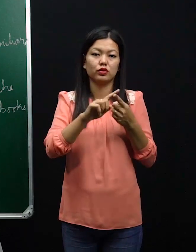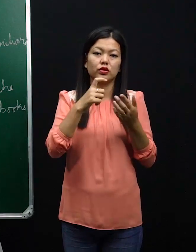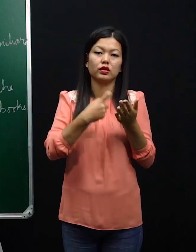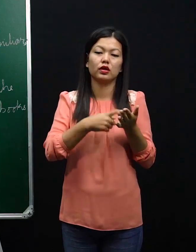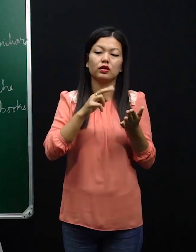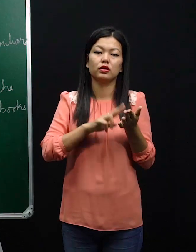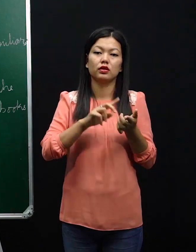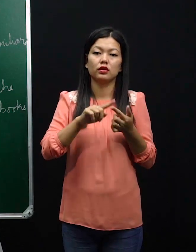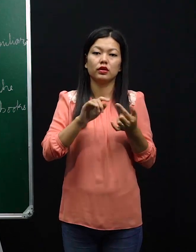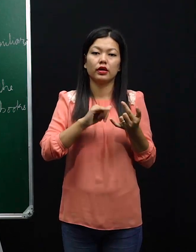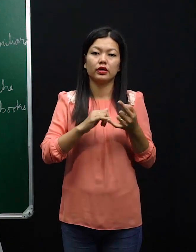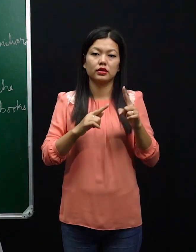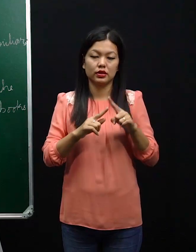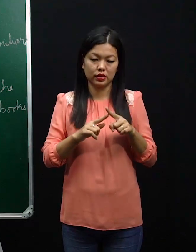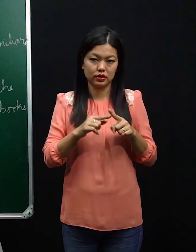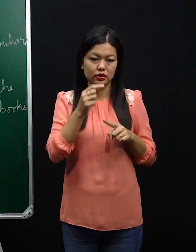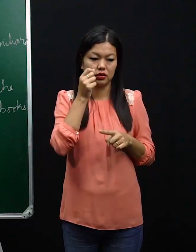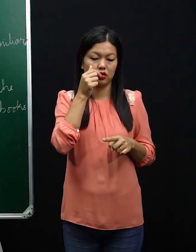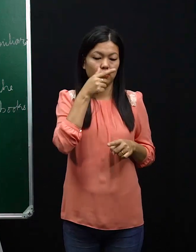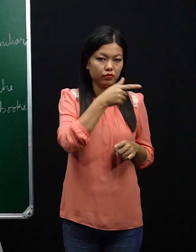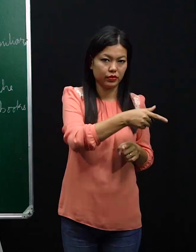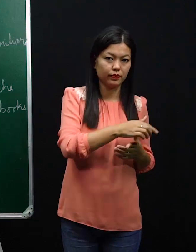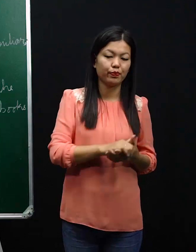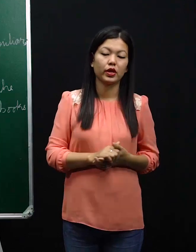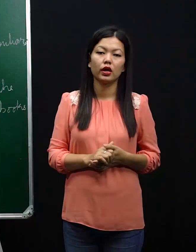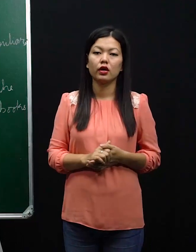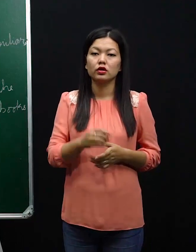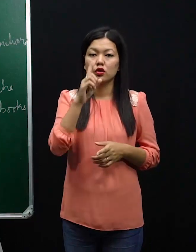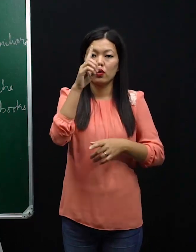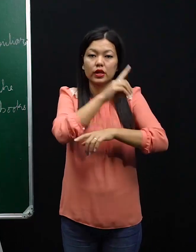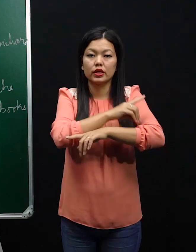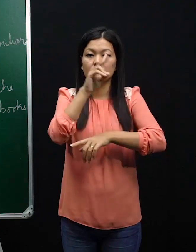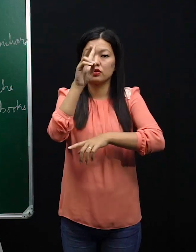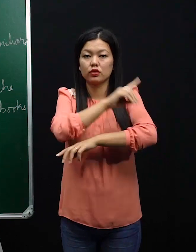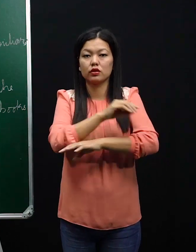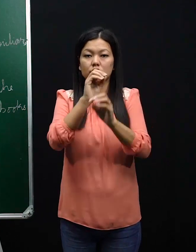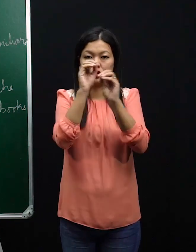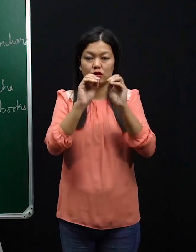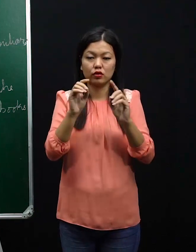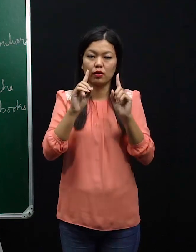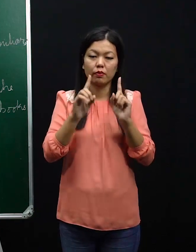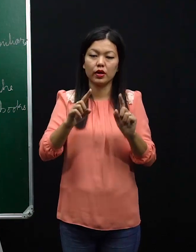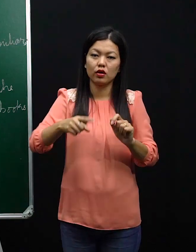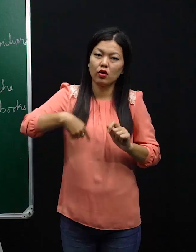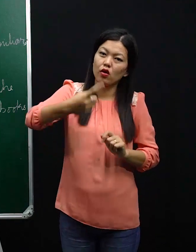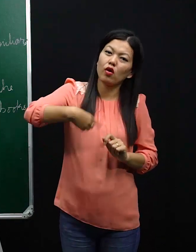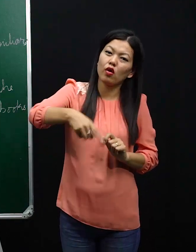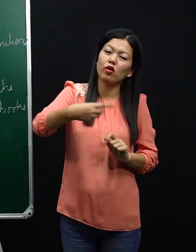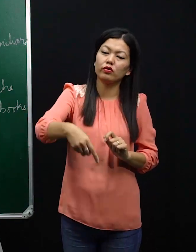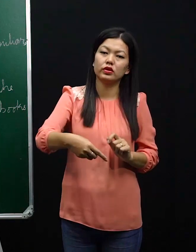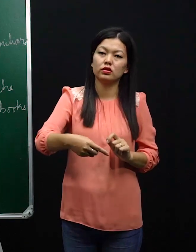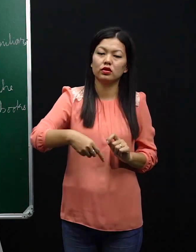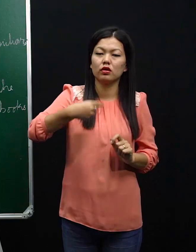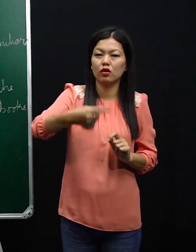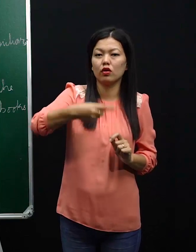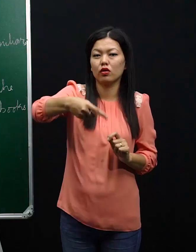custom for all of them, a daily routine that they can all follow. And so this man and Ernest went hand